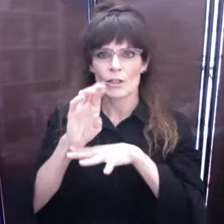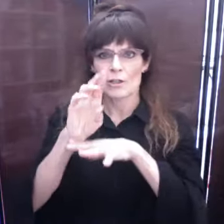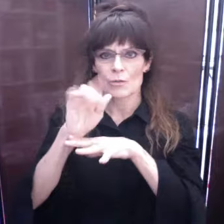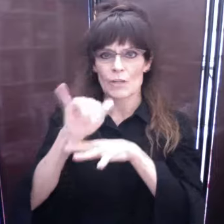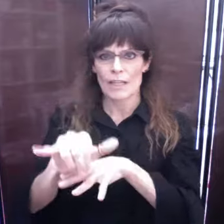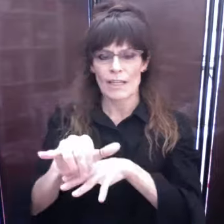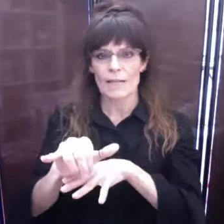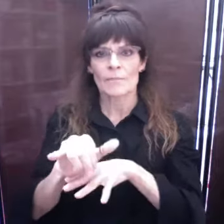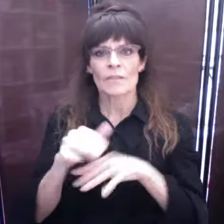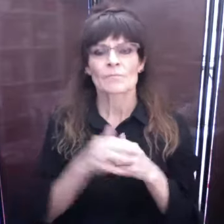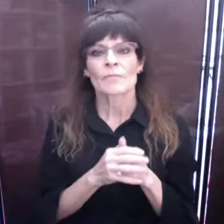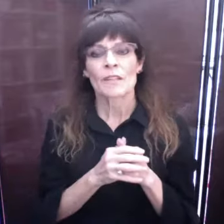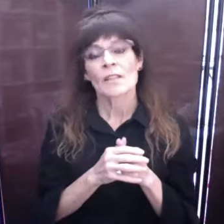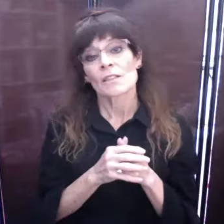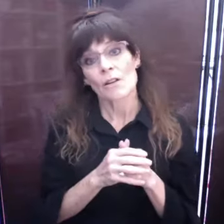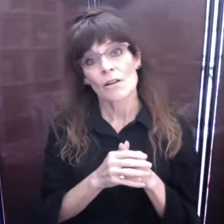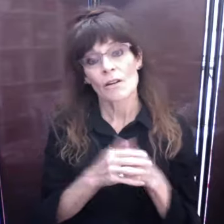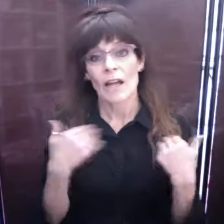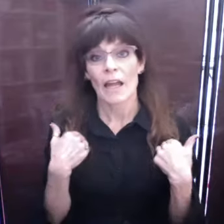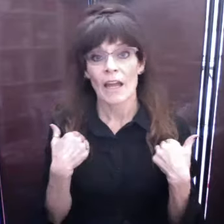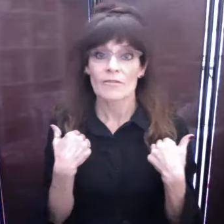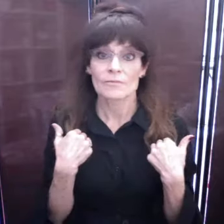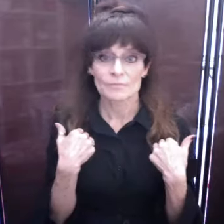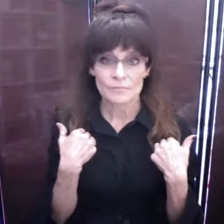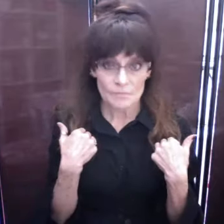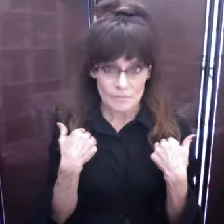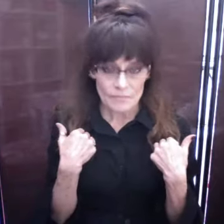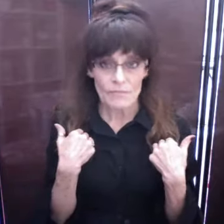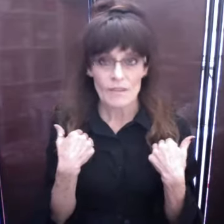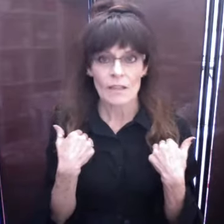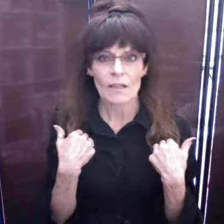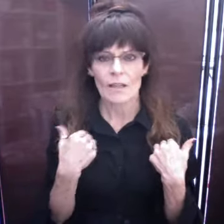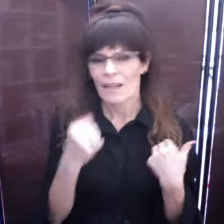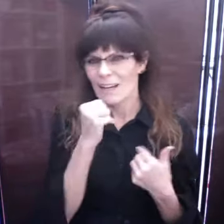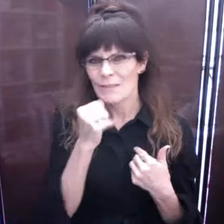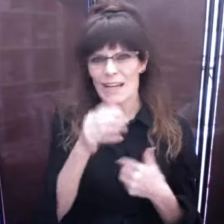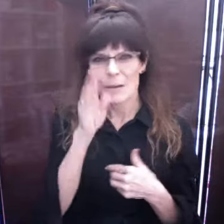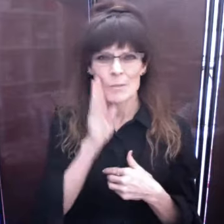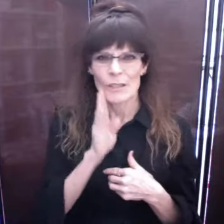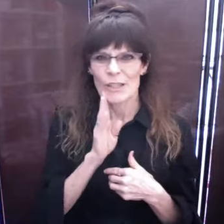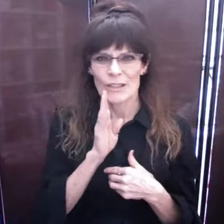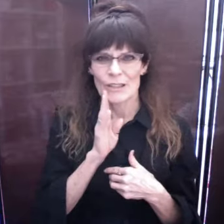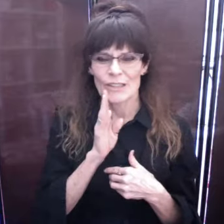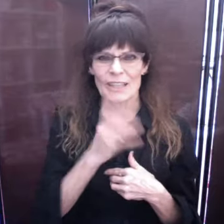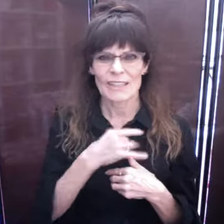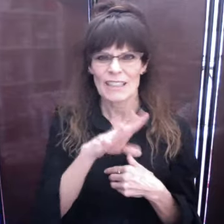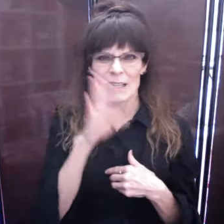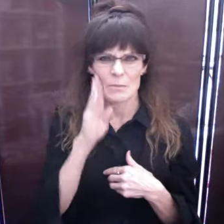out. And so now that I got a little acetate in my system, and you guys, I'm not a beer guy. I've never been a beer guy. That has never